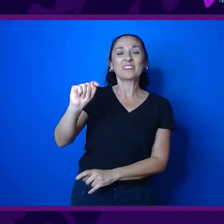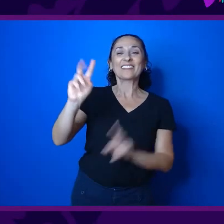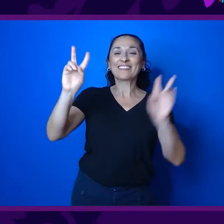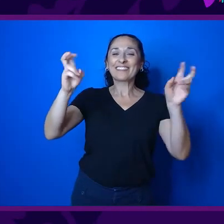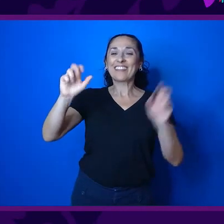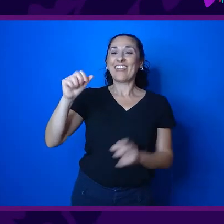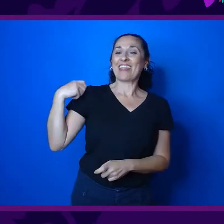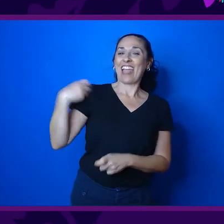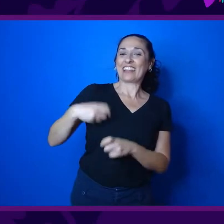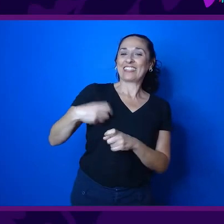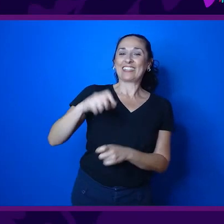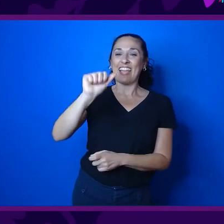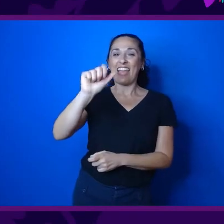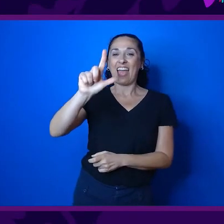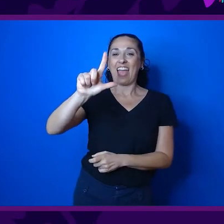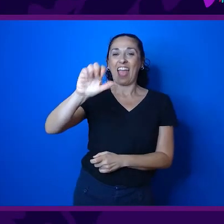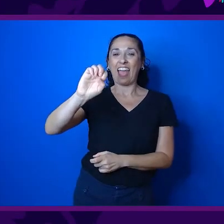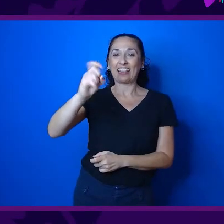tonight.